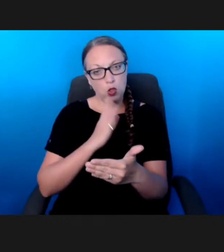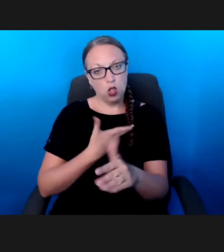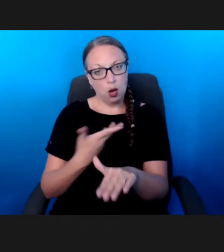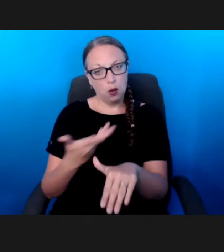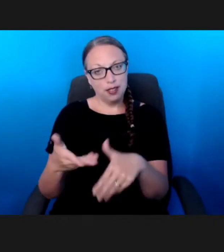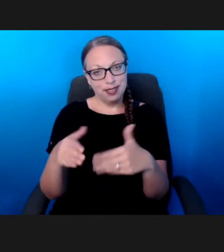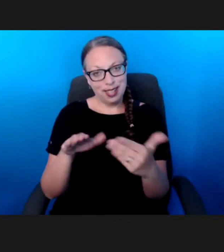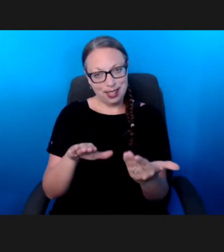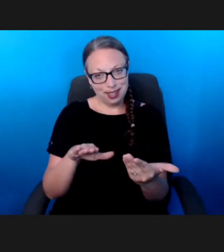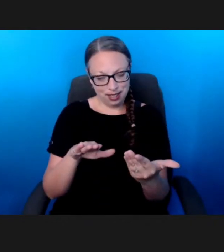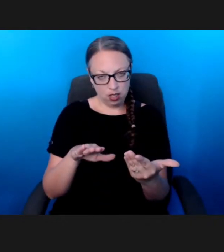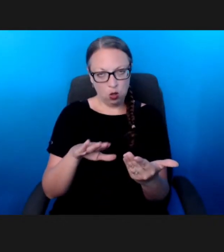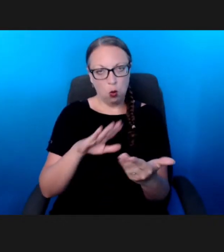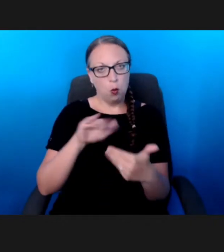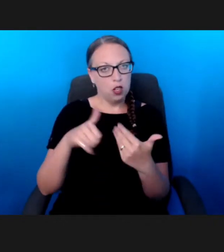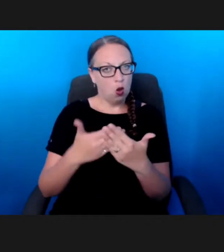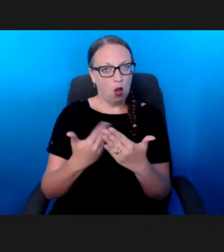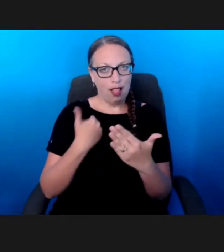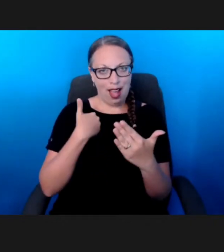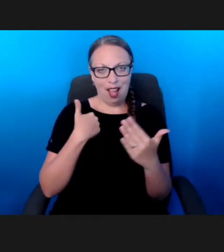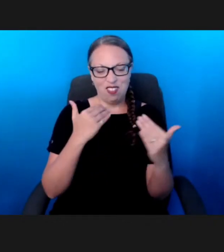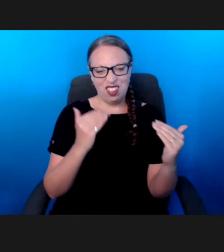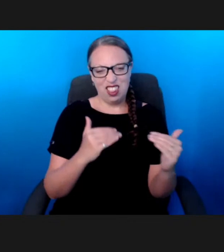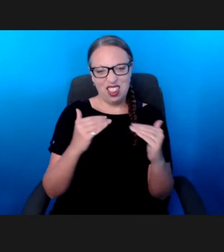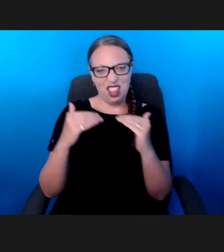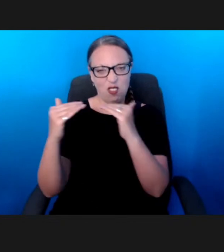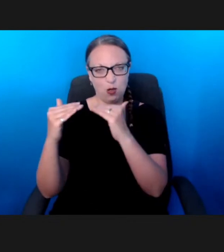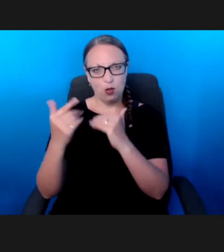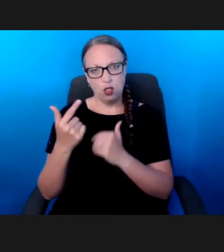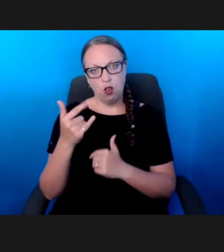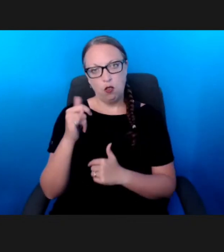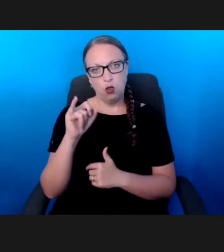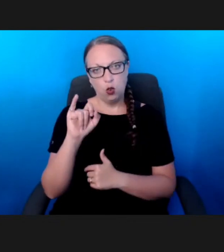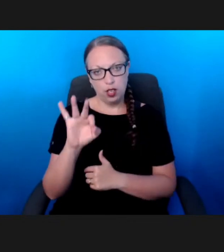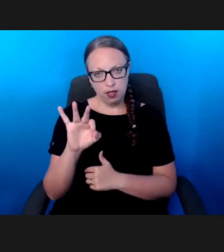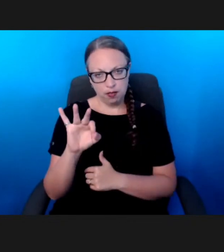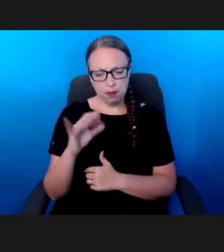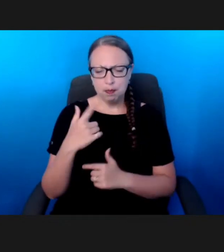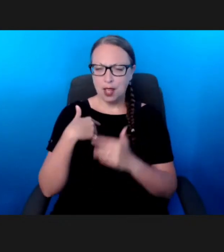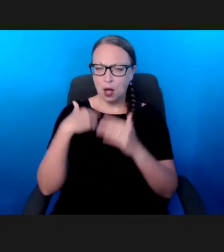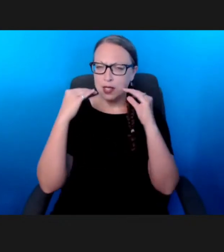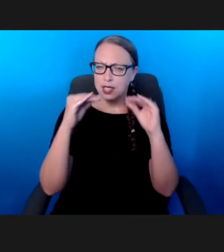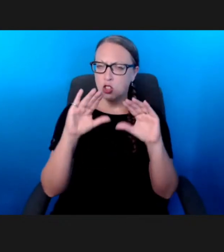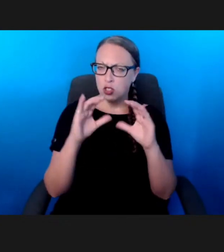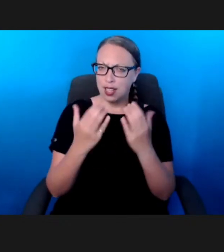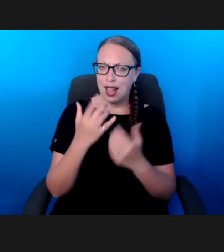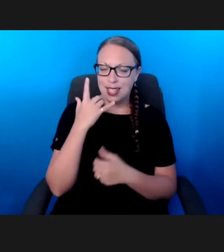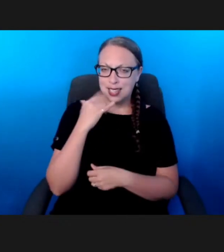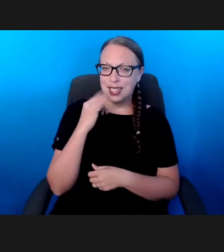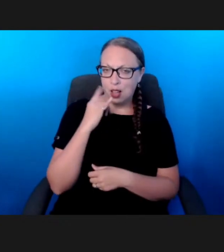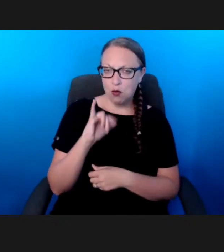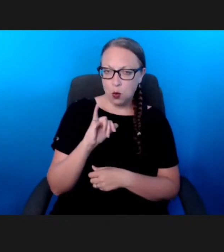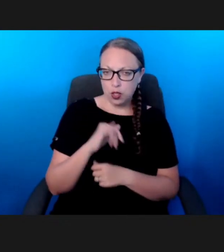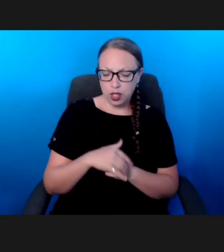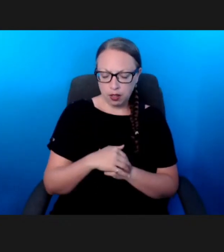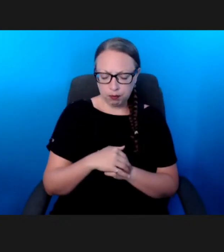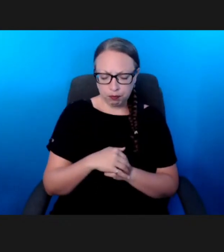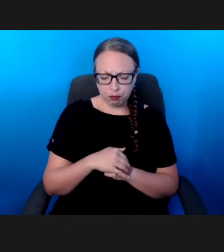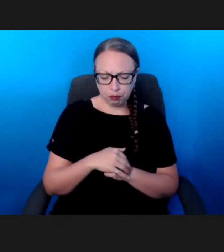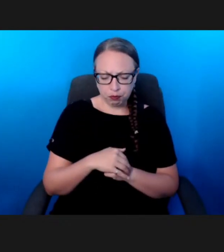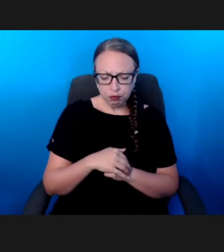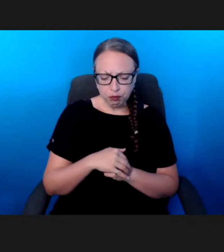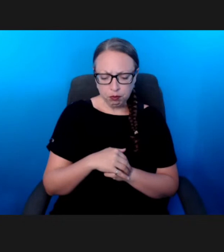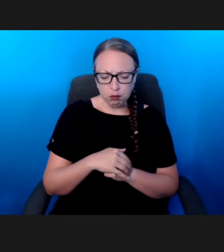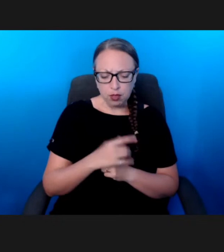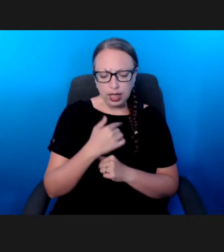through stages of grief. I was teaching a class one time in California when I lived in Ohio. I was out here. And I made the